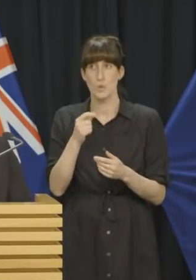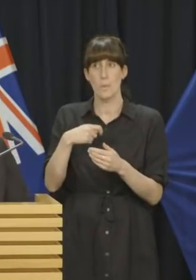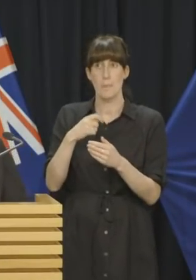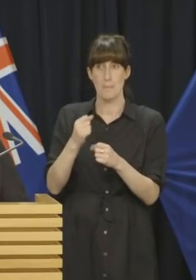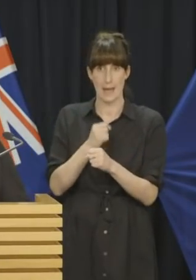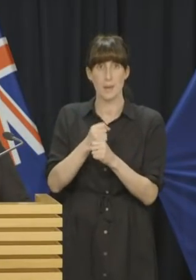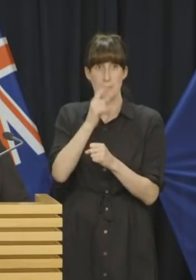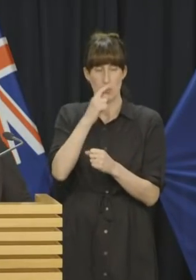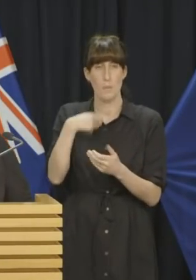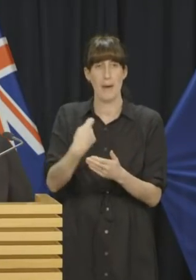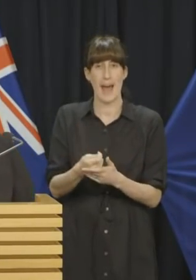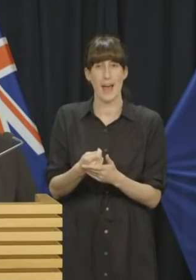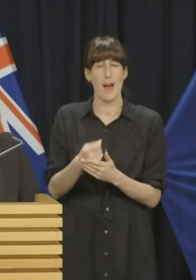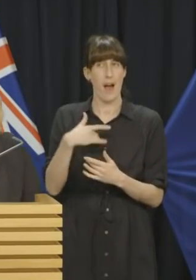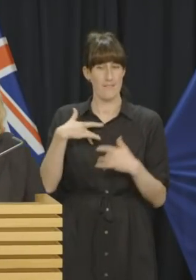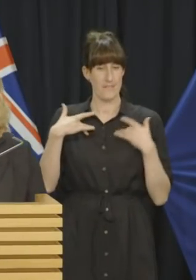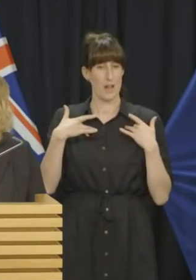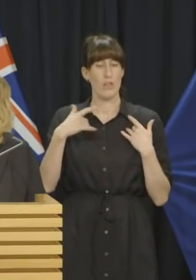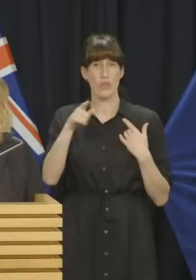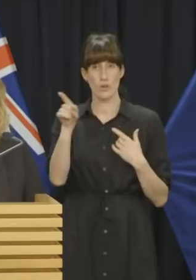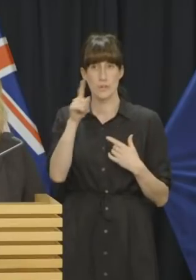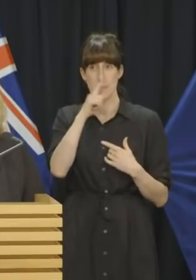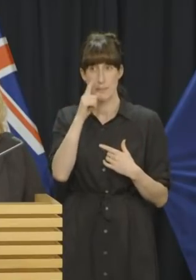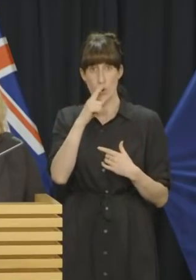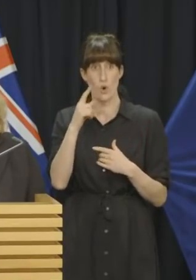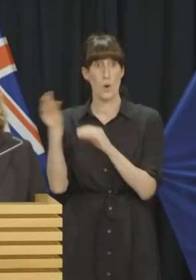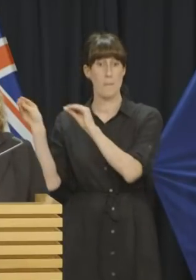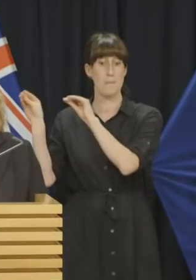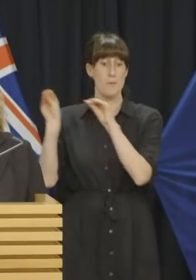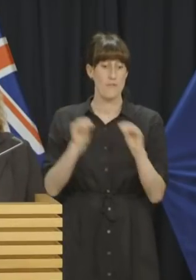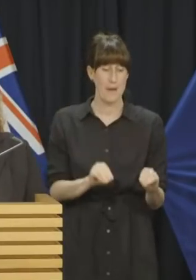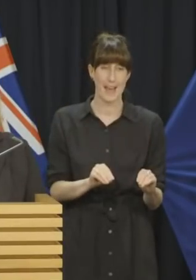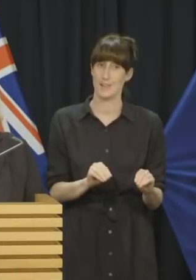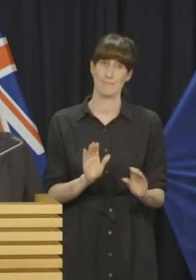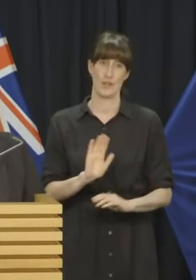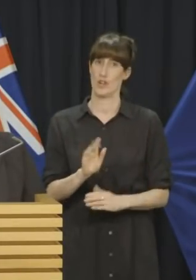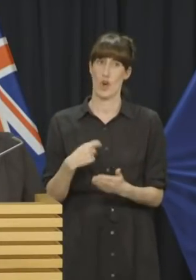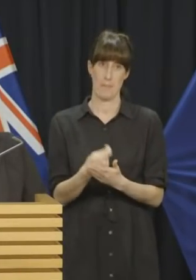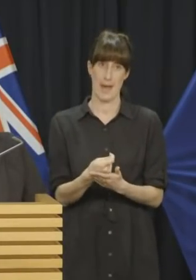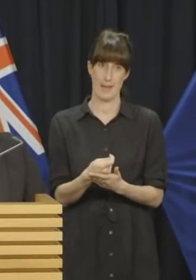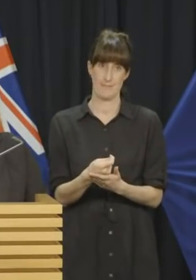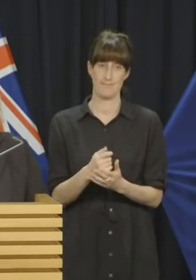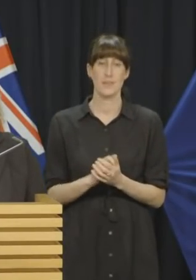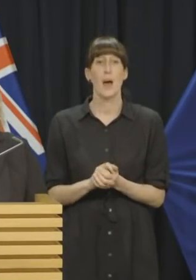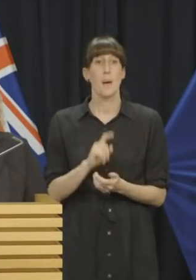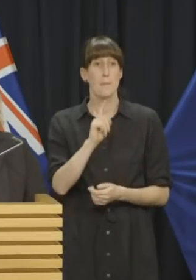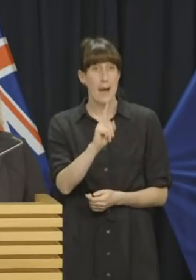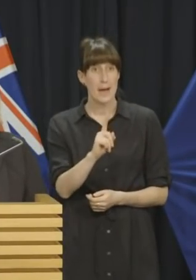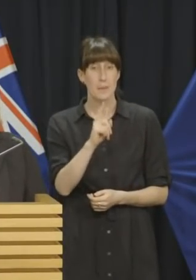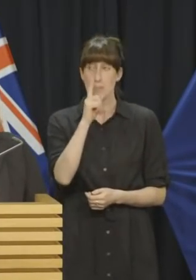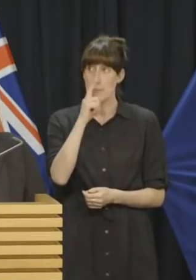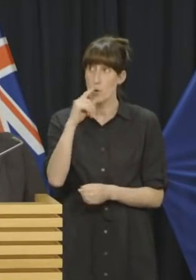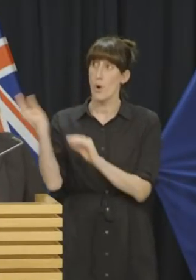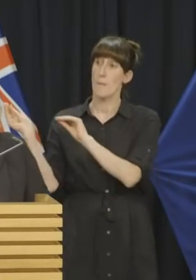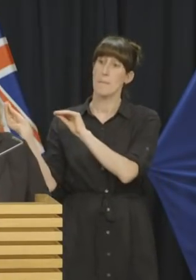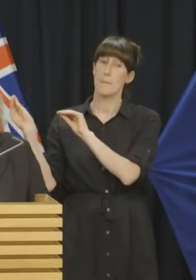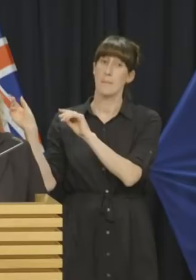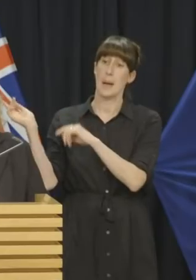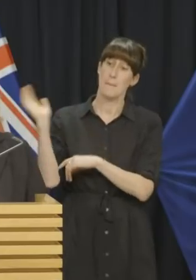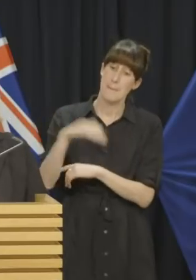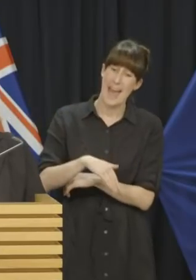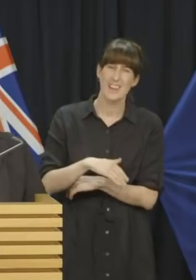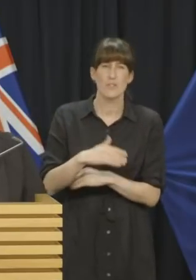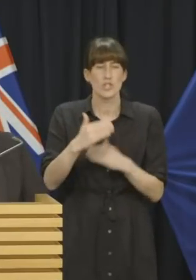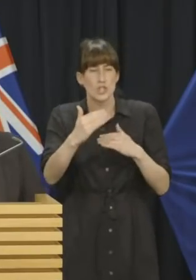that that was a category that shouldn't be charging. What we are saying is that New Zealanders who are returning for a period of less than 90 days, who